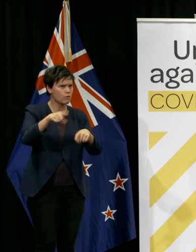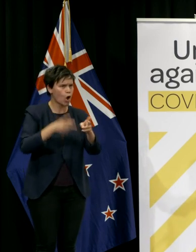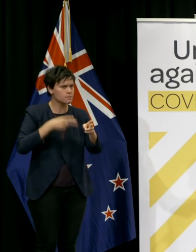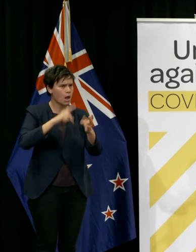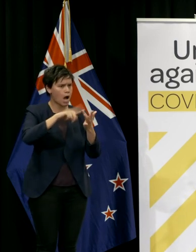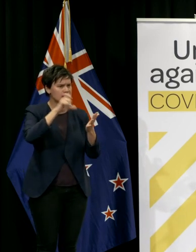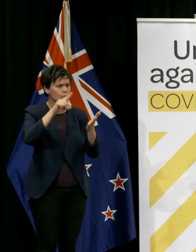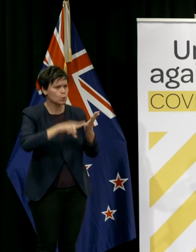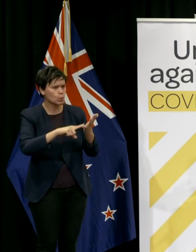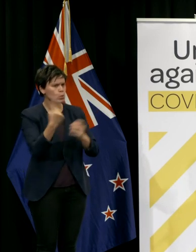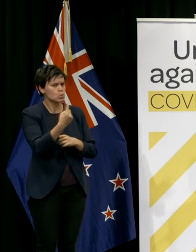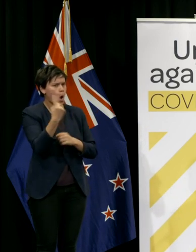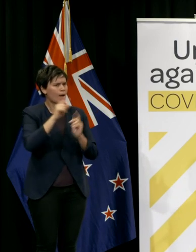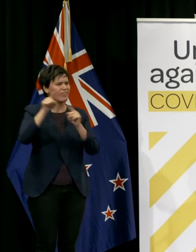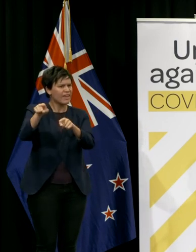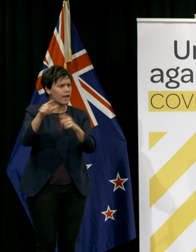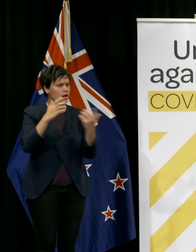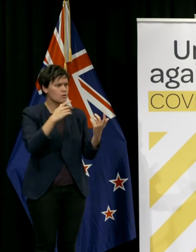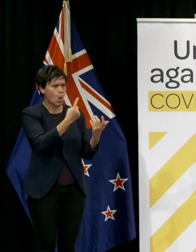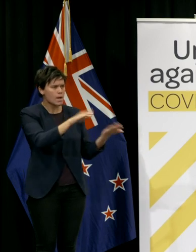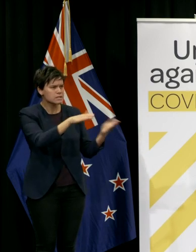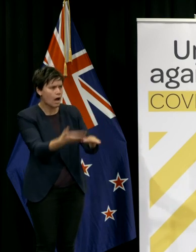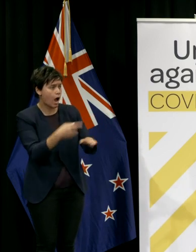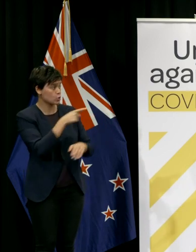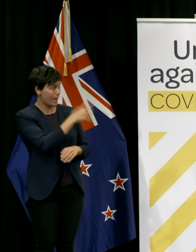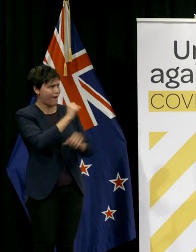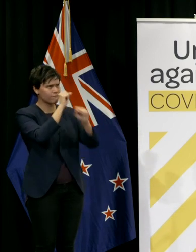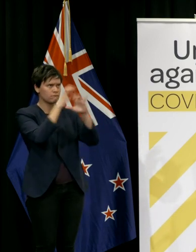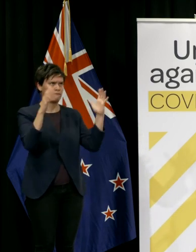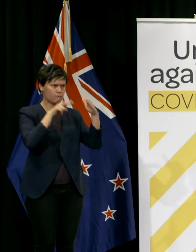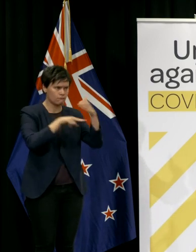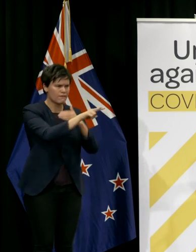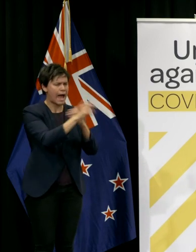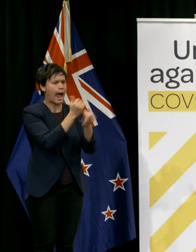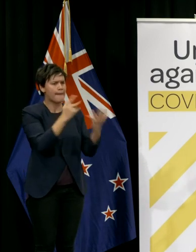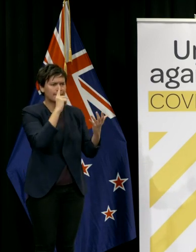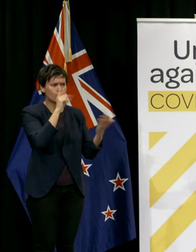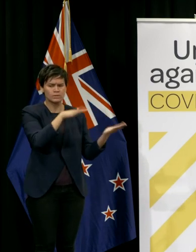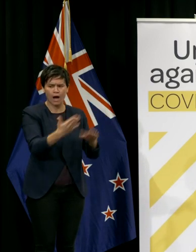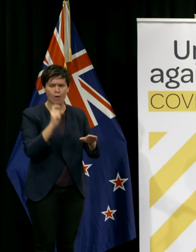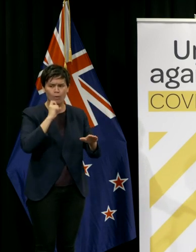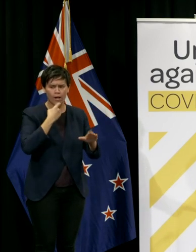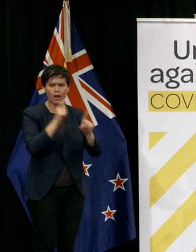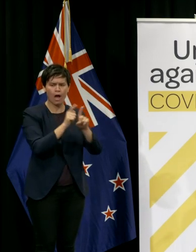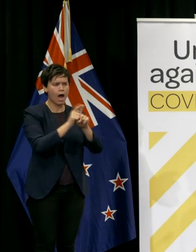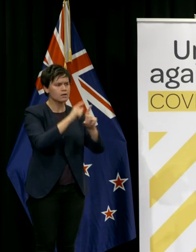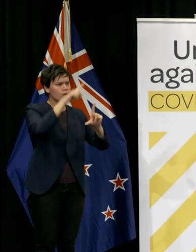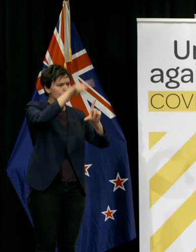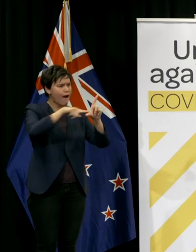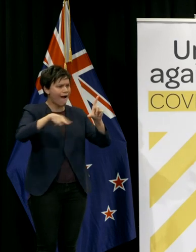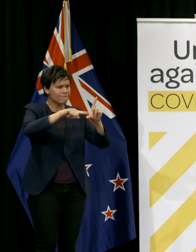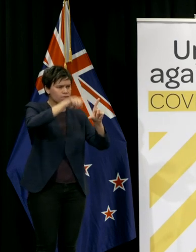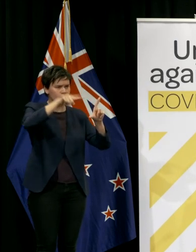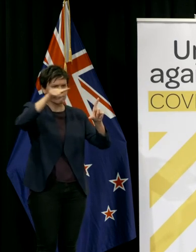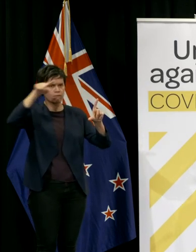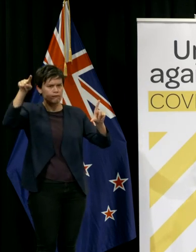New Zealand could get away with this without any deaths, a single number of deaths? That would be ideal, and that's why we have moved really quickly.